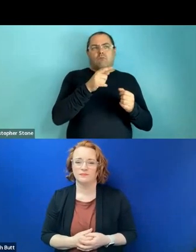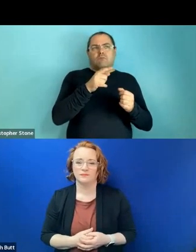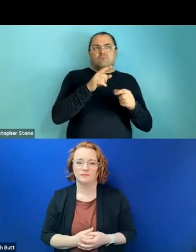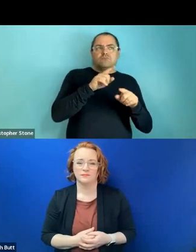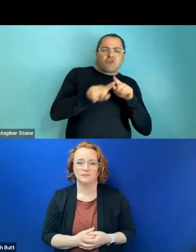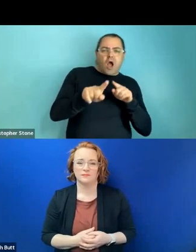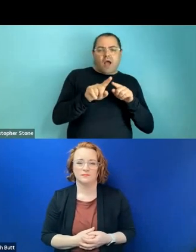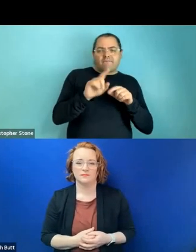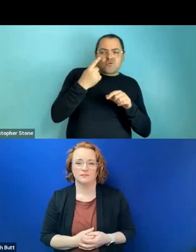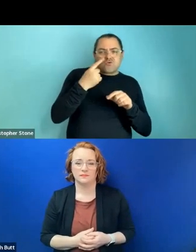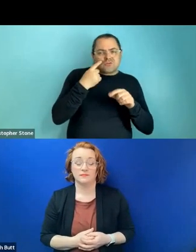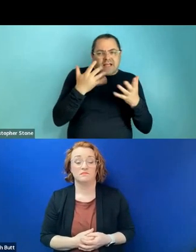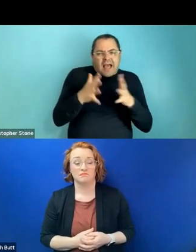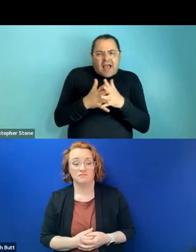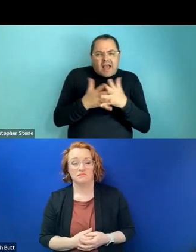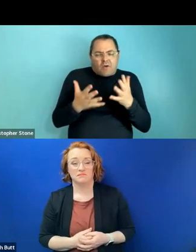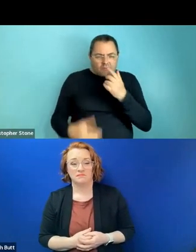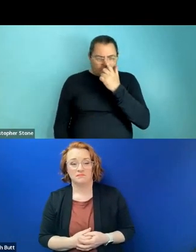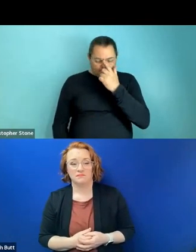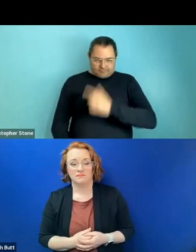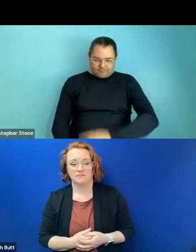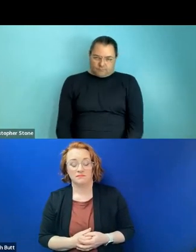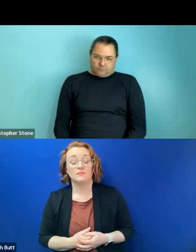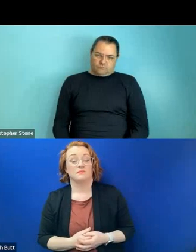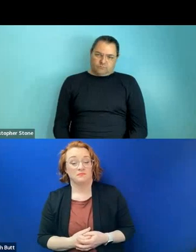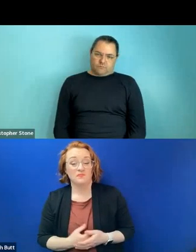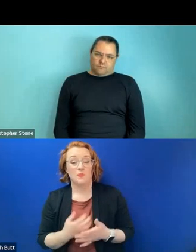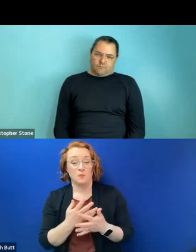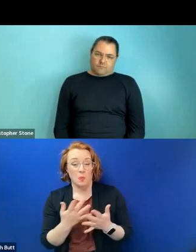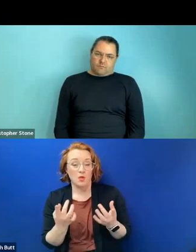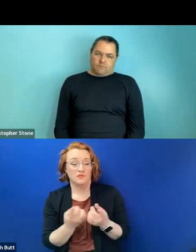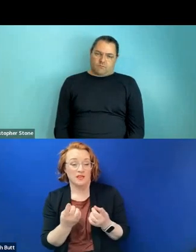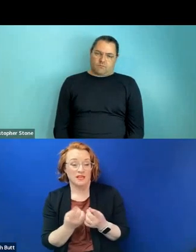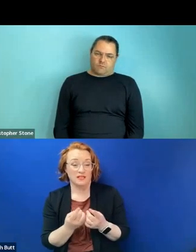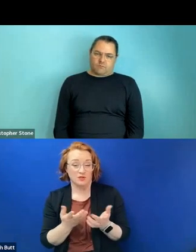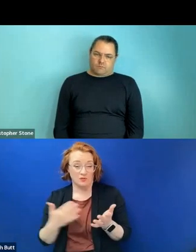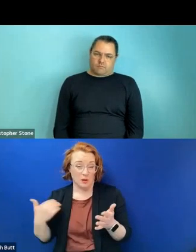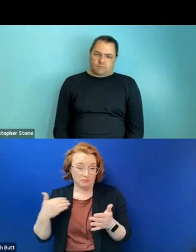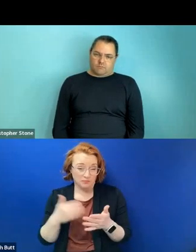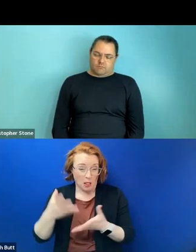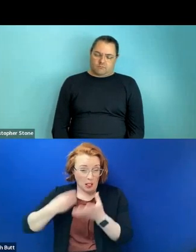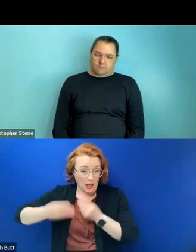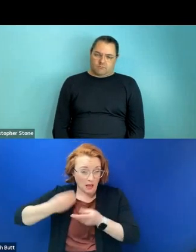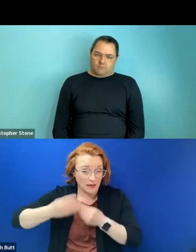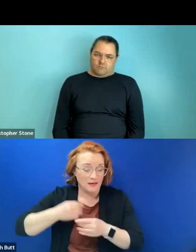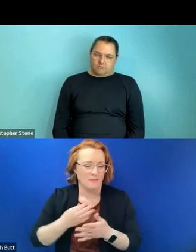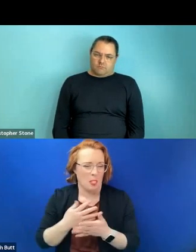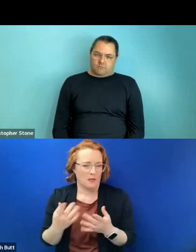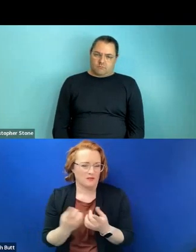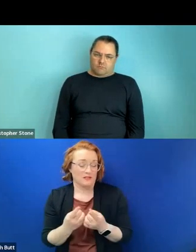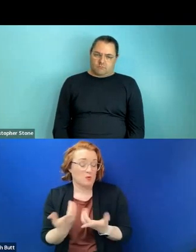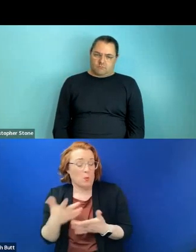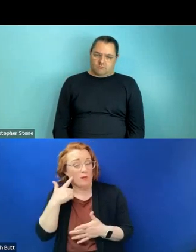further? Yeah. There's a lot of things you can do while you're learning BSL. And of course, you can start with a